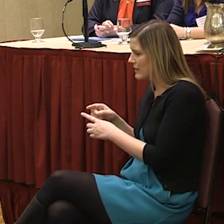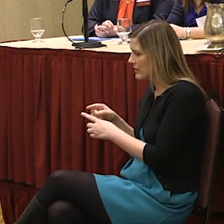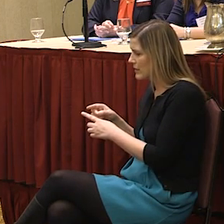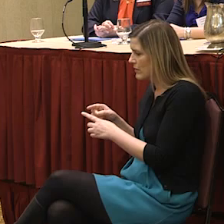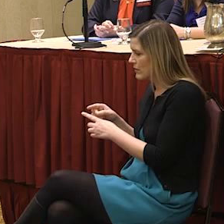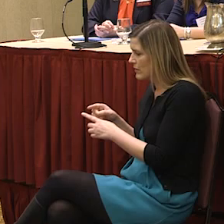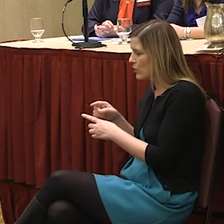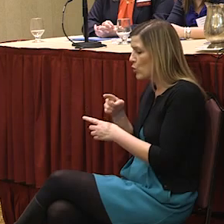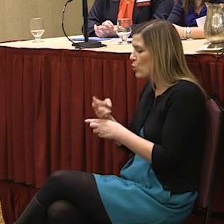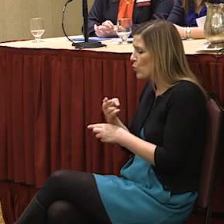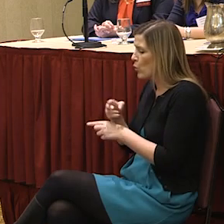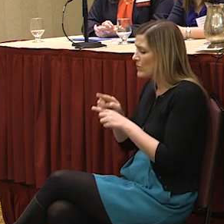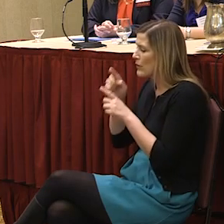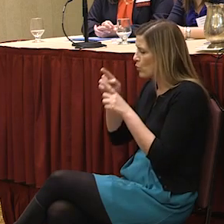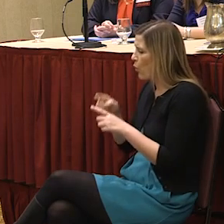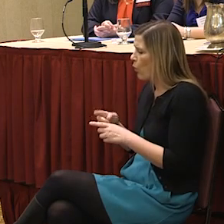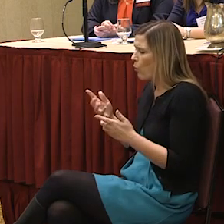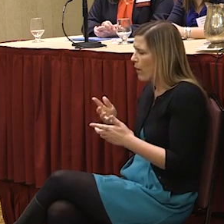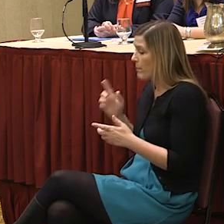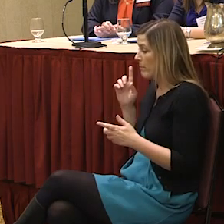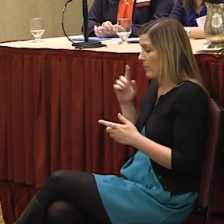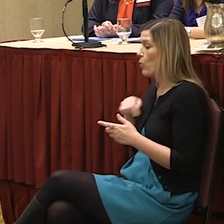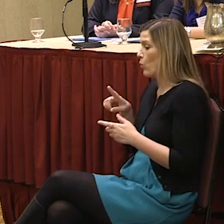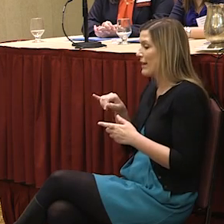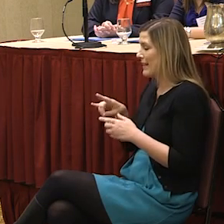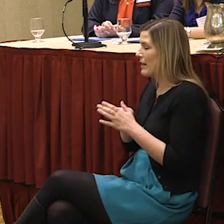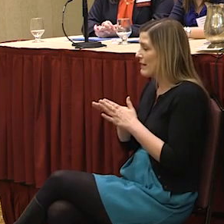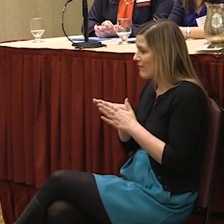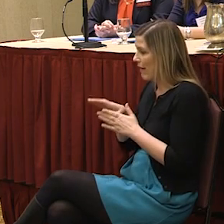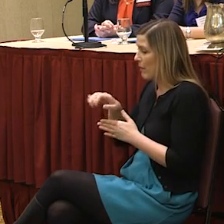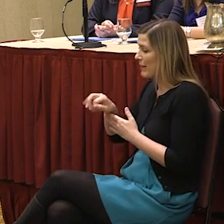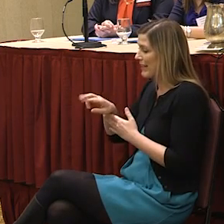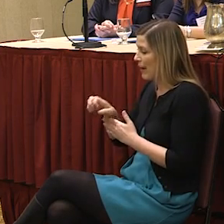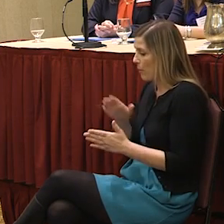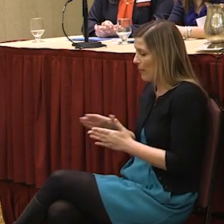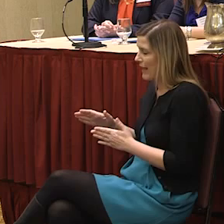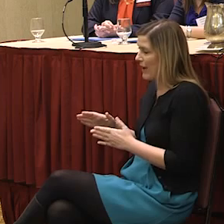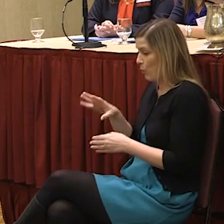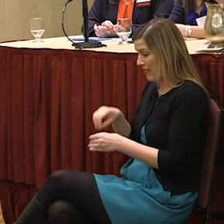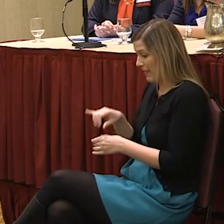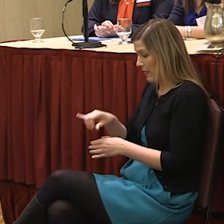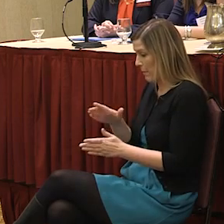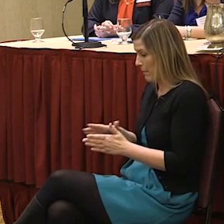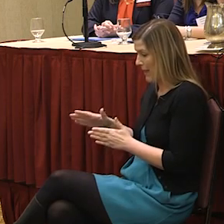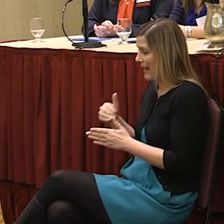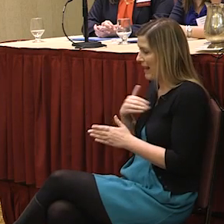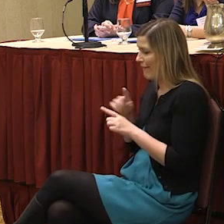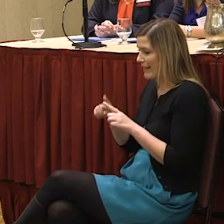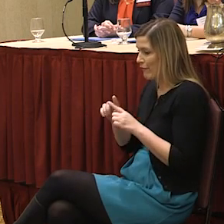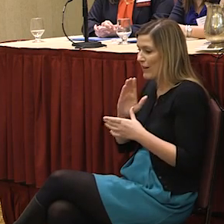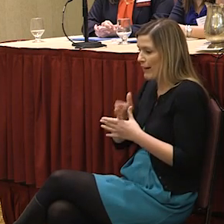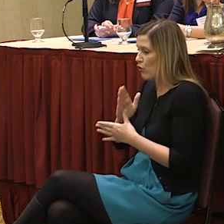That we're see as looking at? goals? Yeah. So, I mean, we certainly develop care plans, and in those care plans, there's